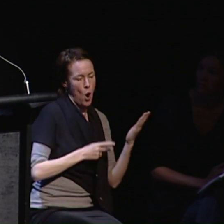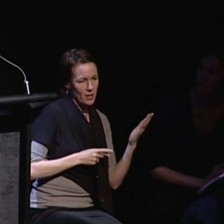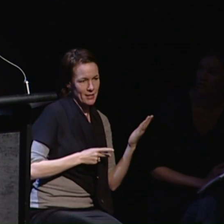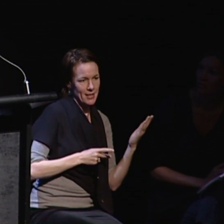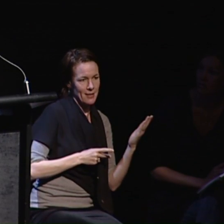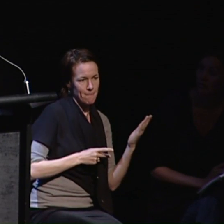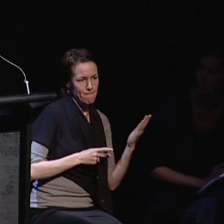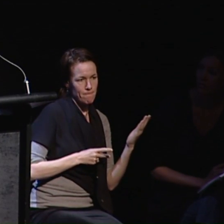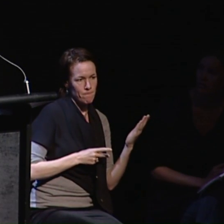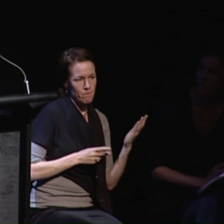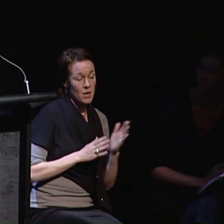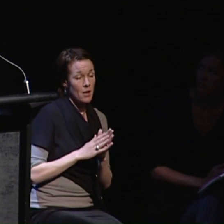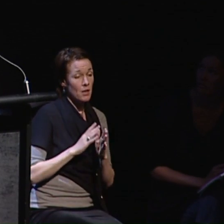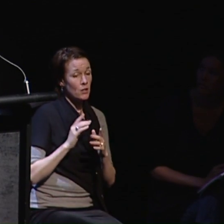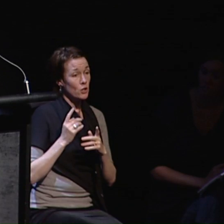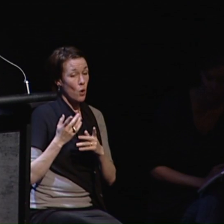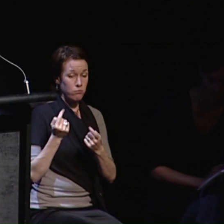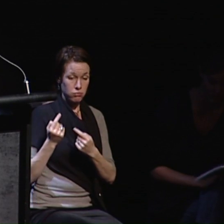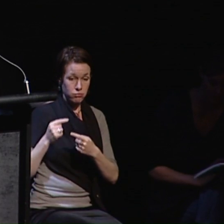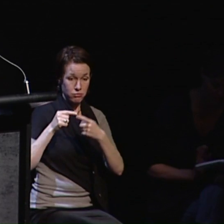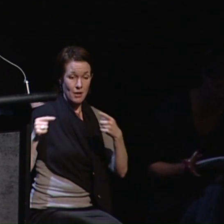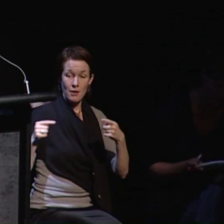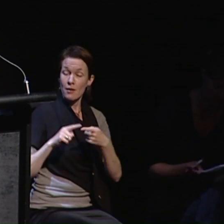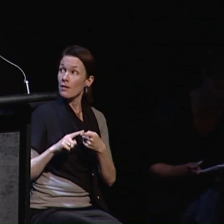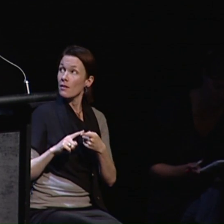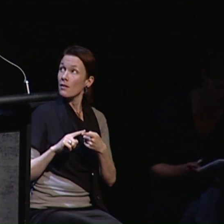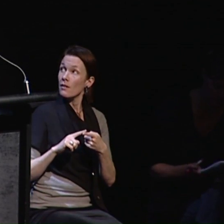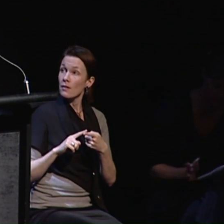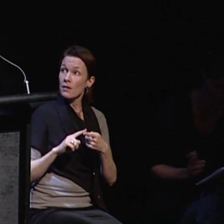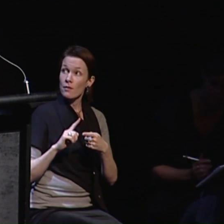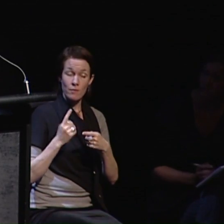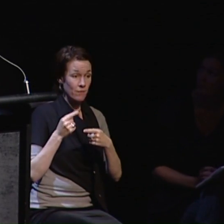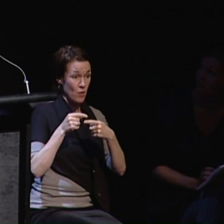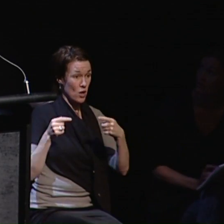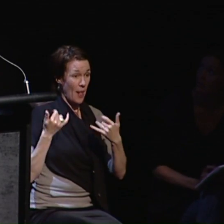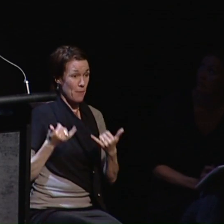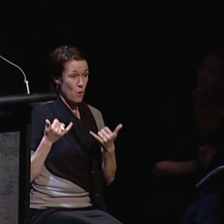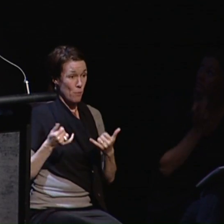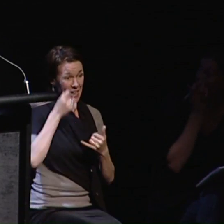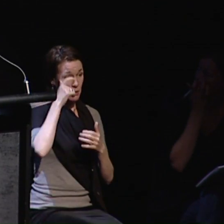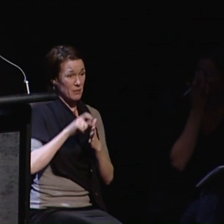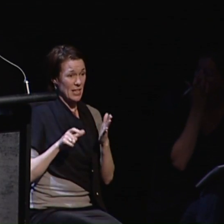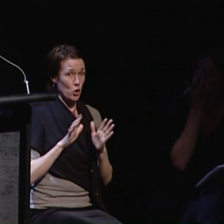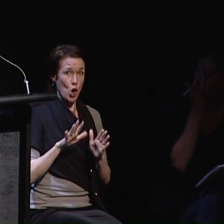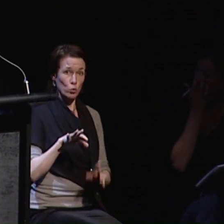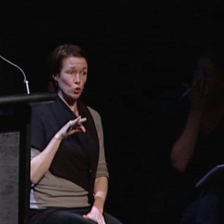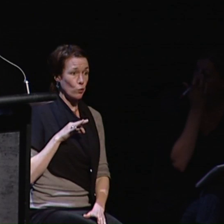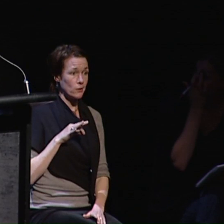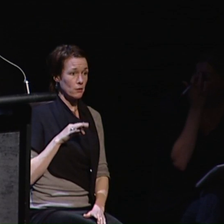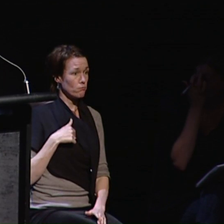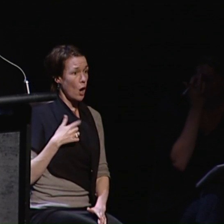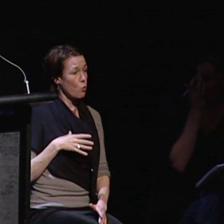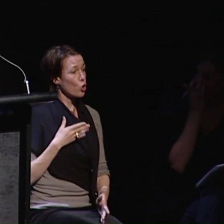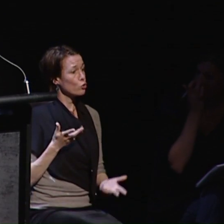people with intellectual disabilities have no voice or control in the decisions about where and with whom they live. And so as Patricia was saying, the